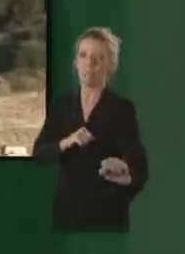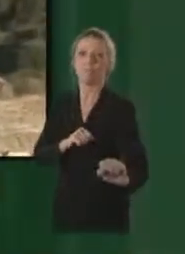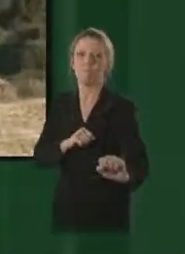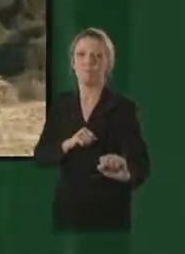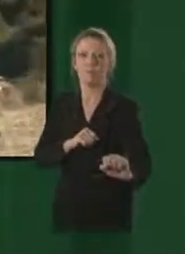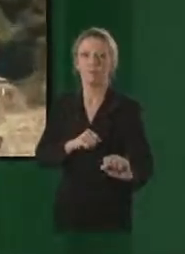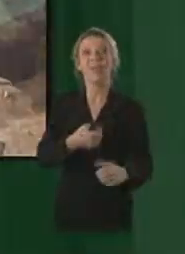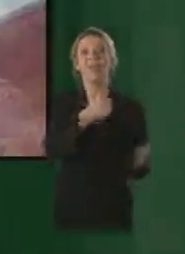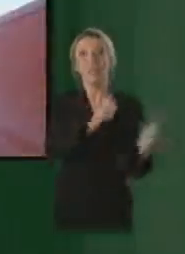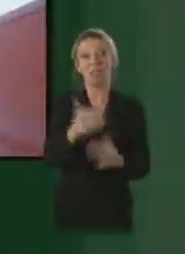max.